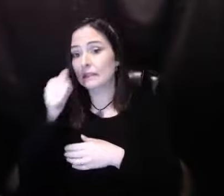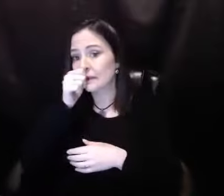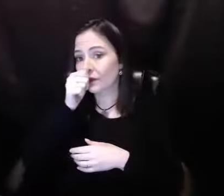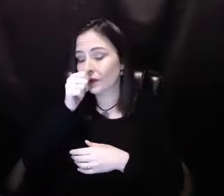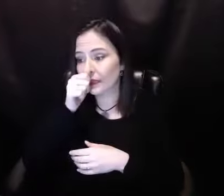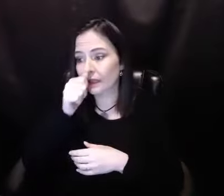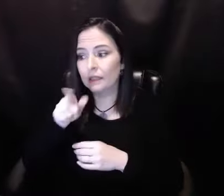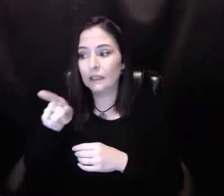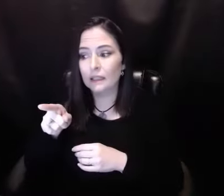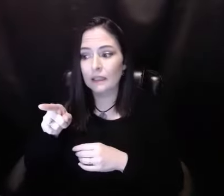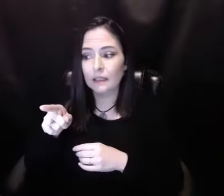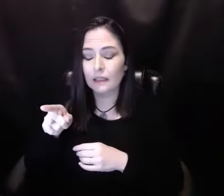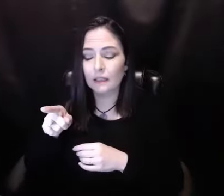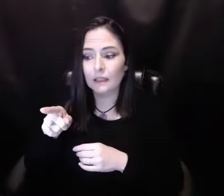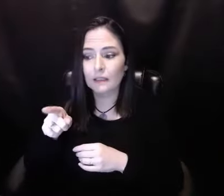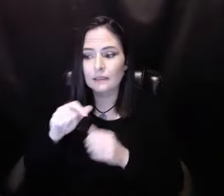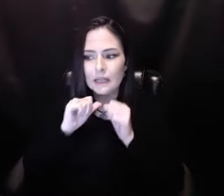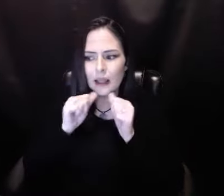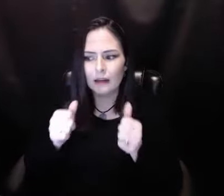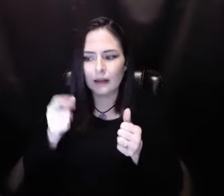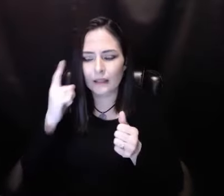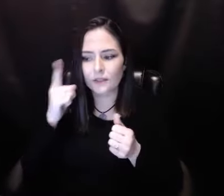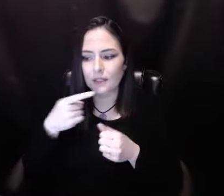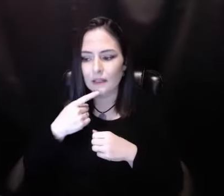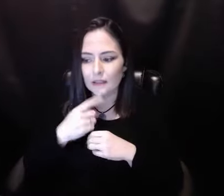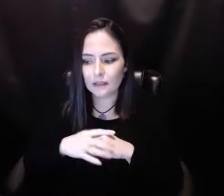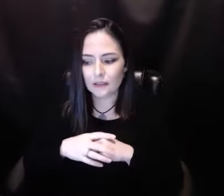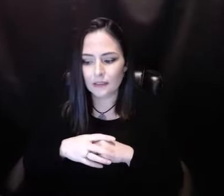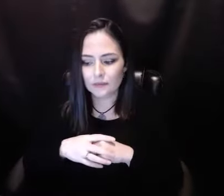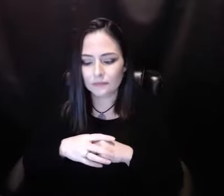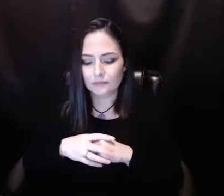He told me he secretly in the night left